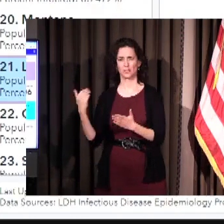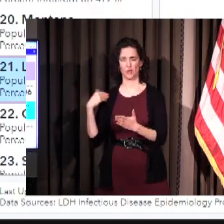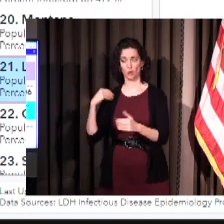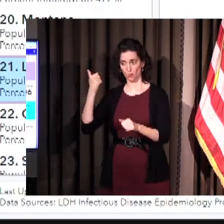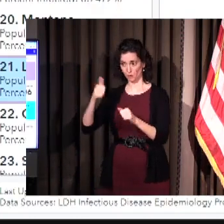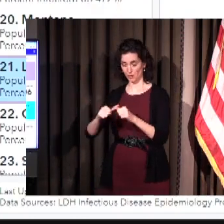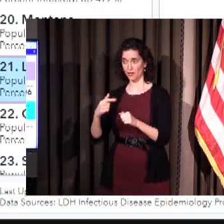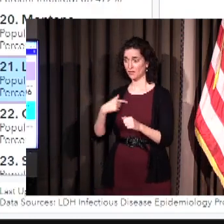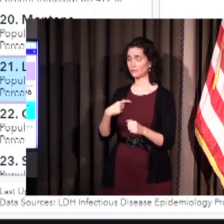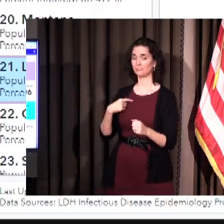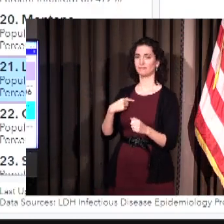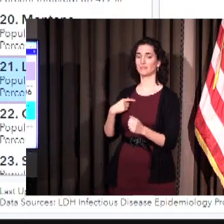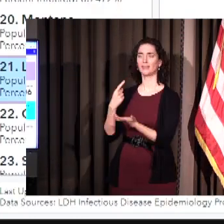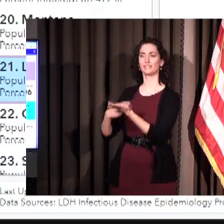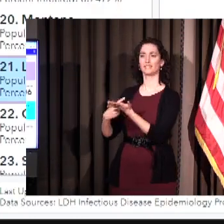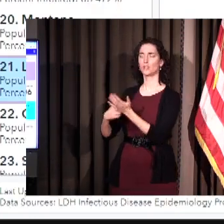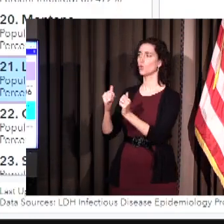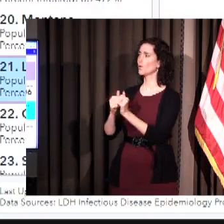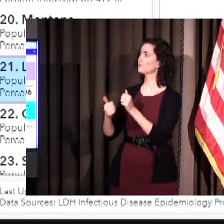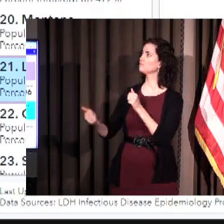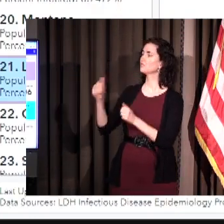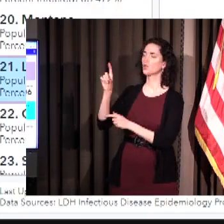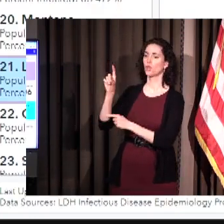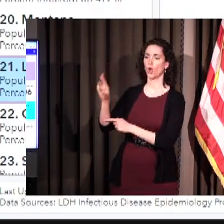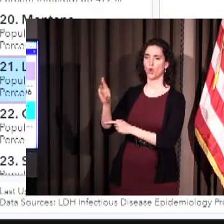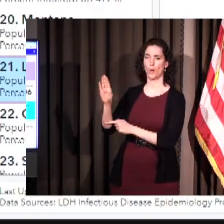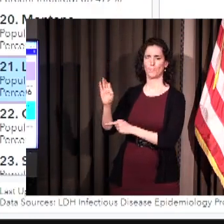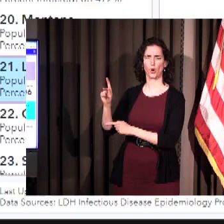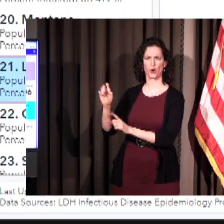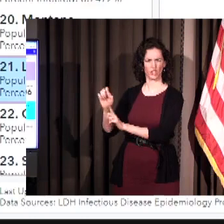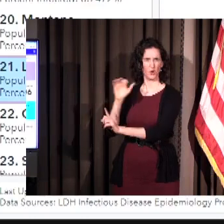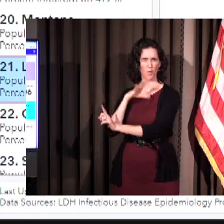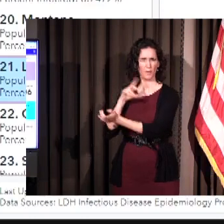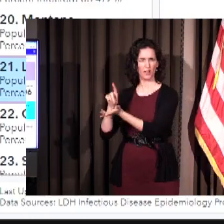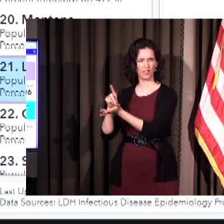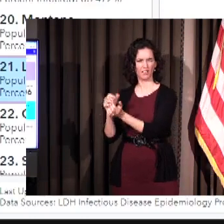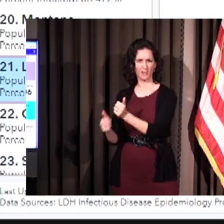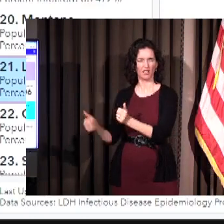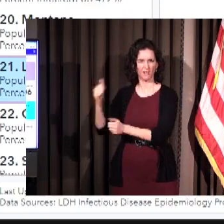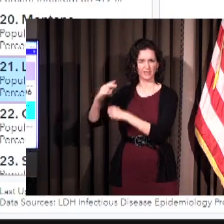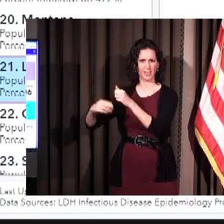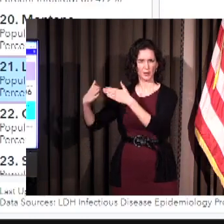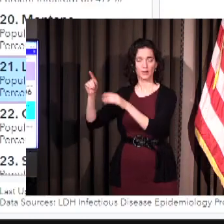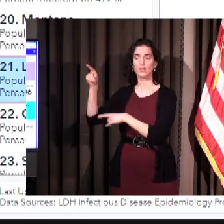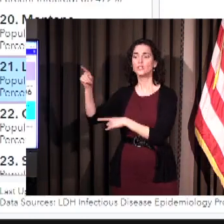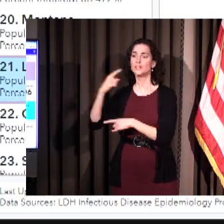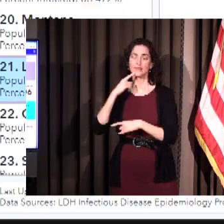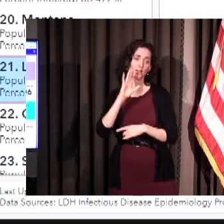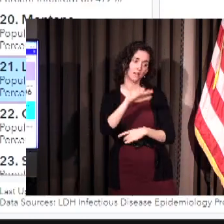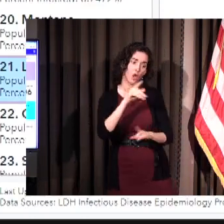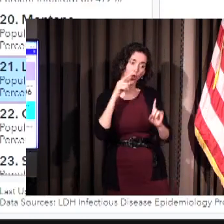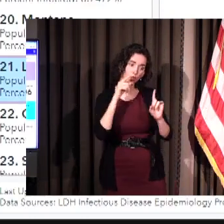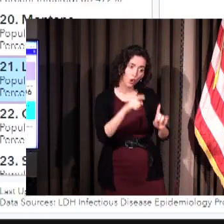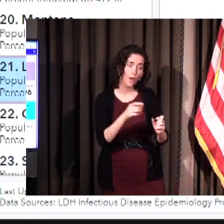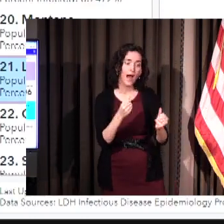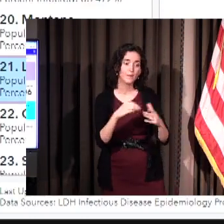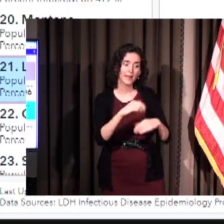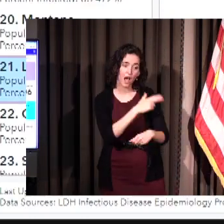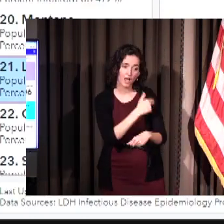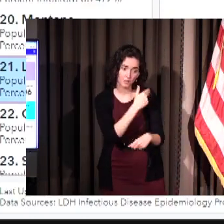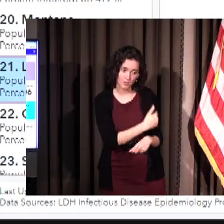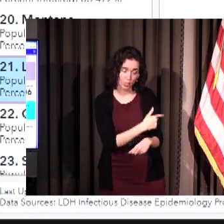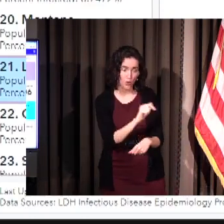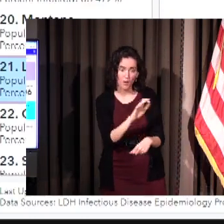last conversation with Dr. Burks, she indicated that our goal should be to get hospitalization down to 500 in the